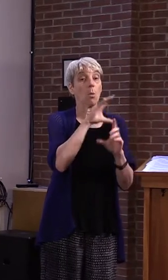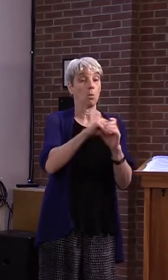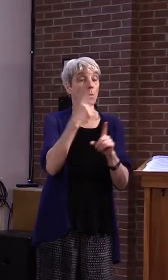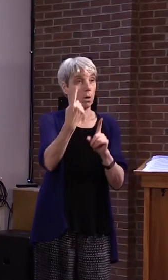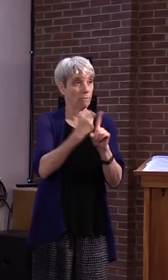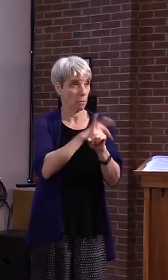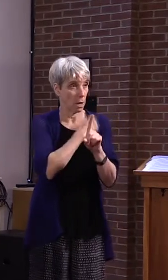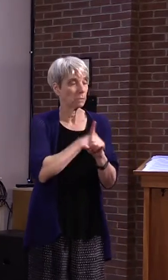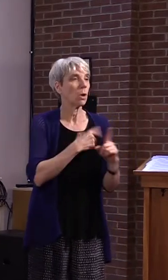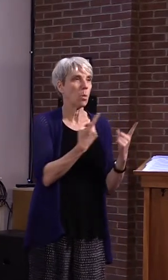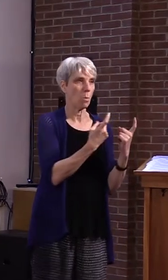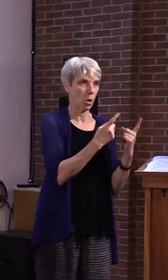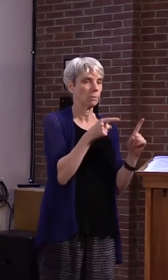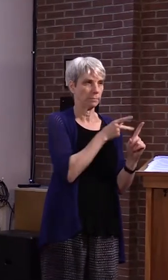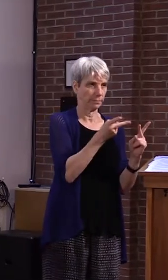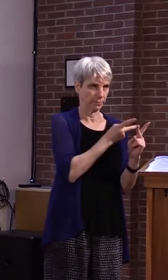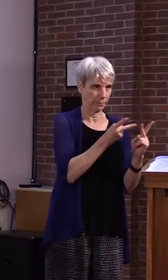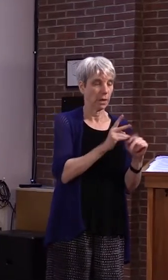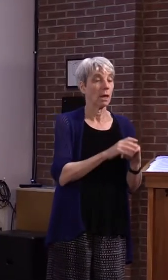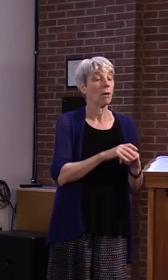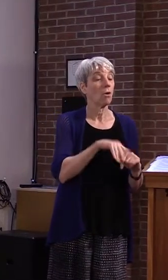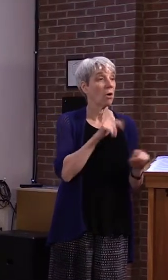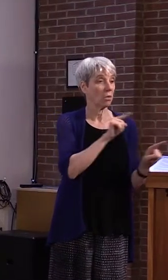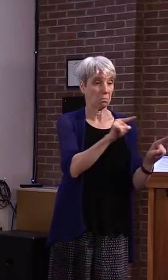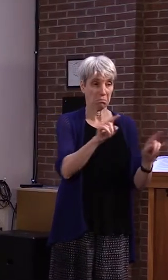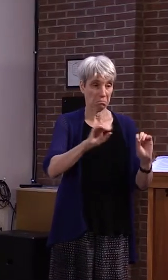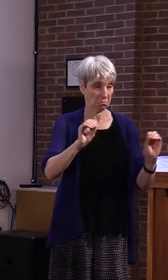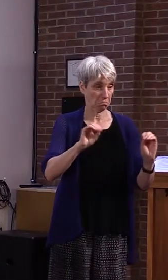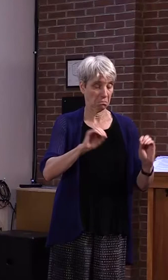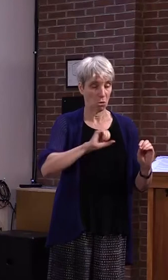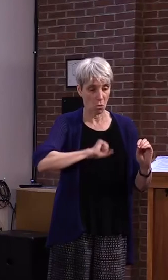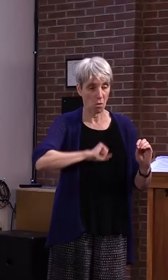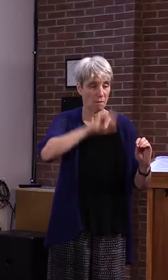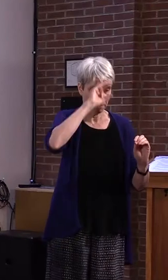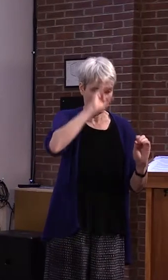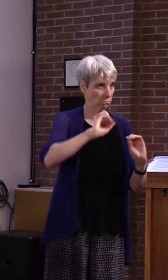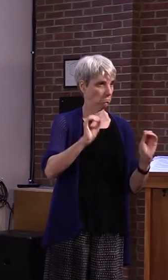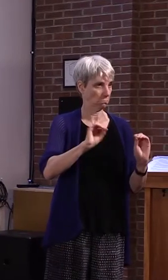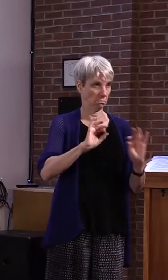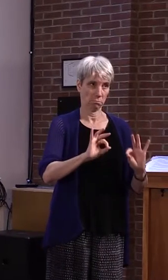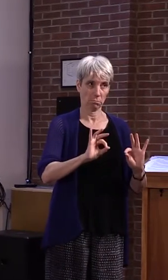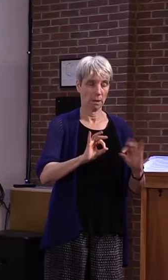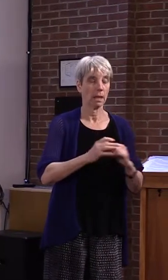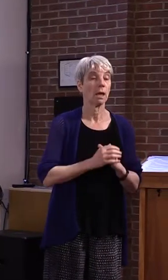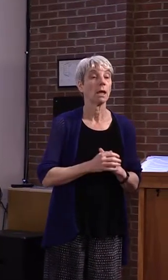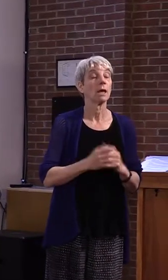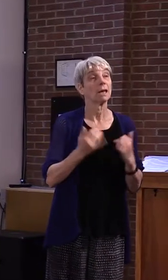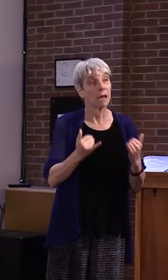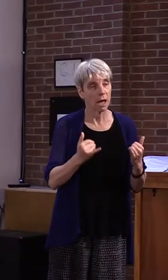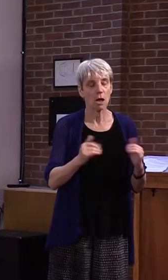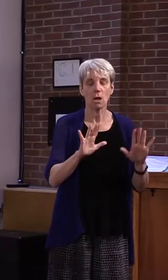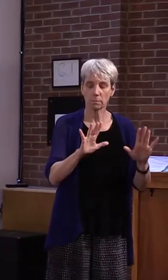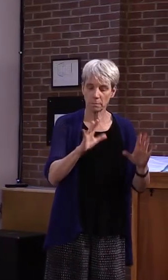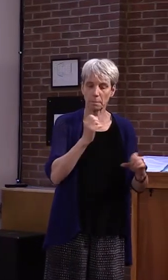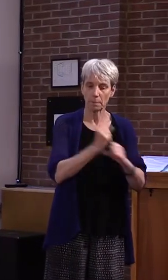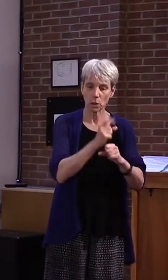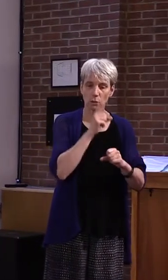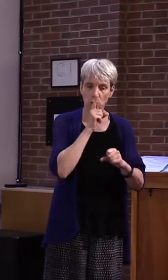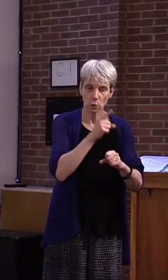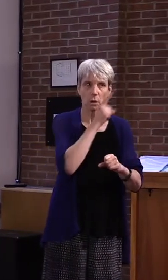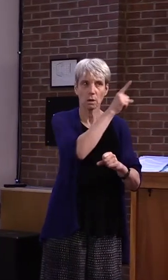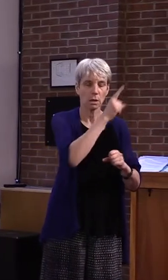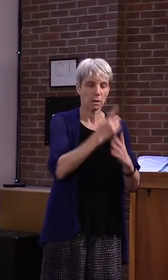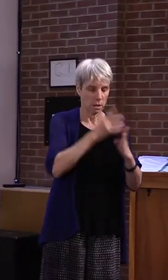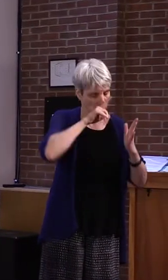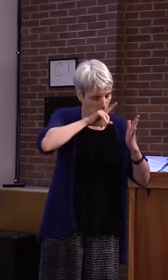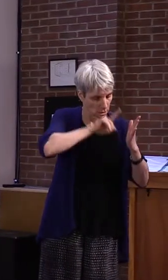have concerning symptoms. We are doing a lot of things now to make sure that they get tested on a regular